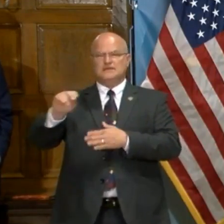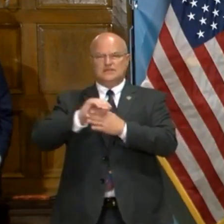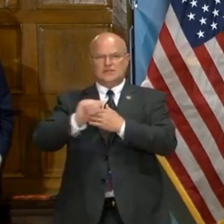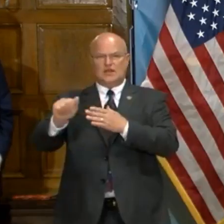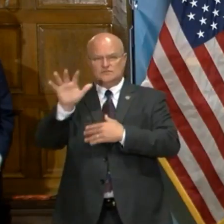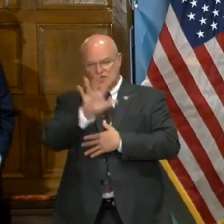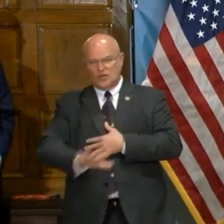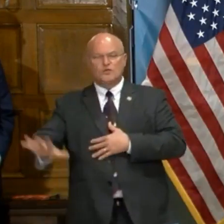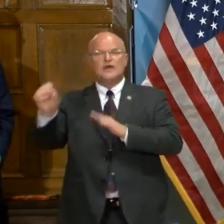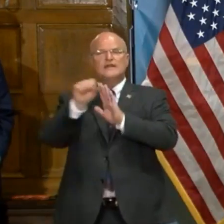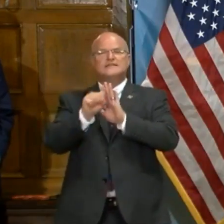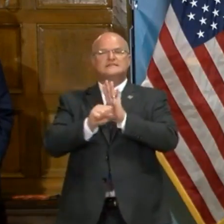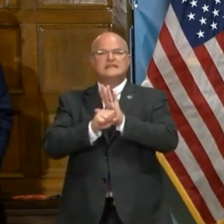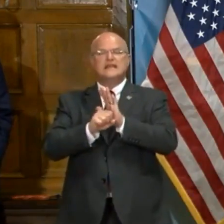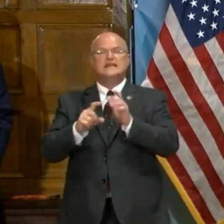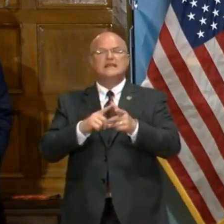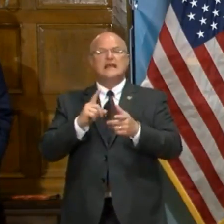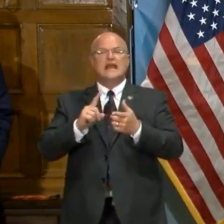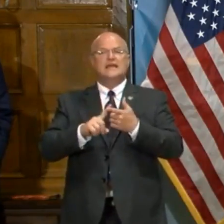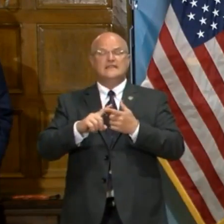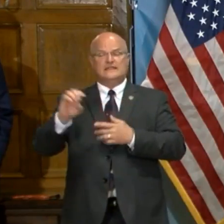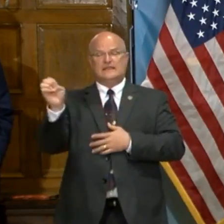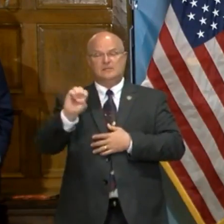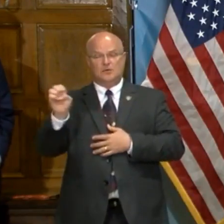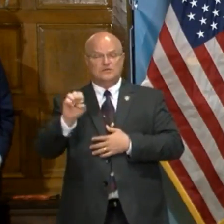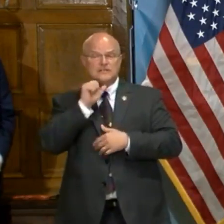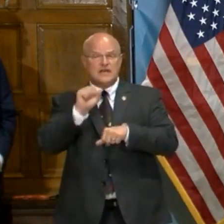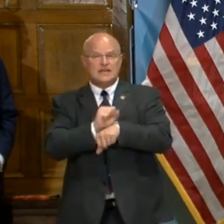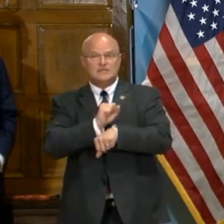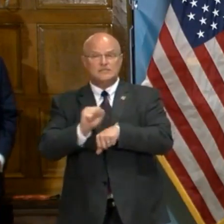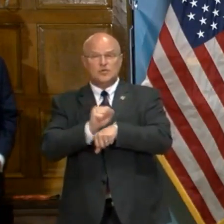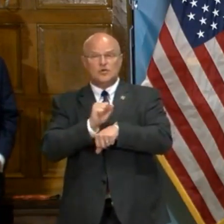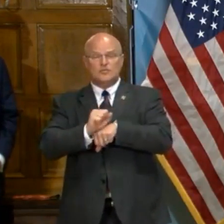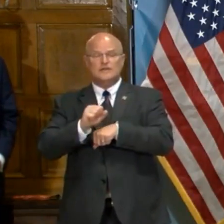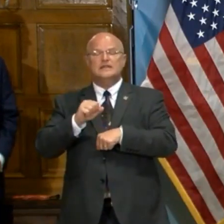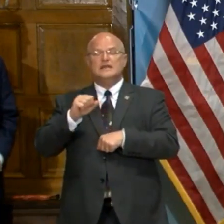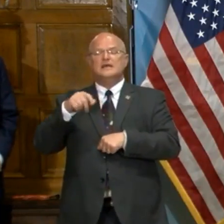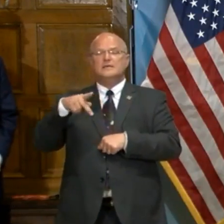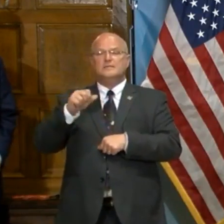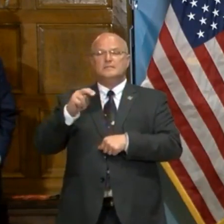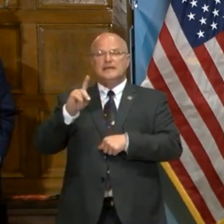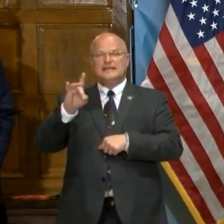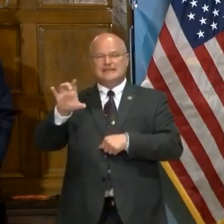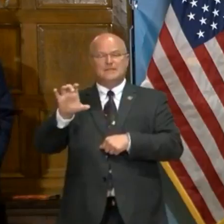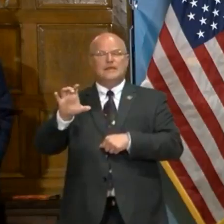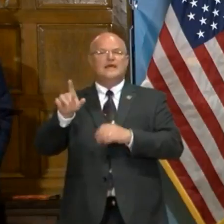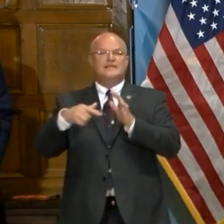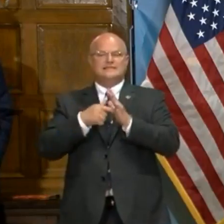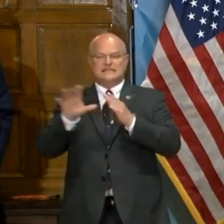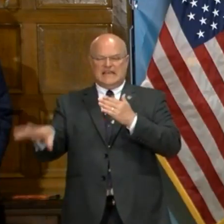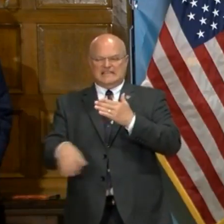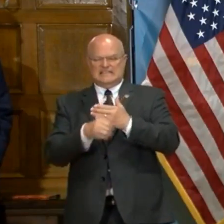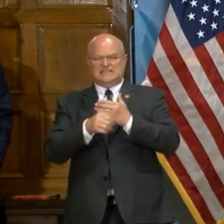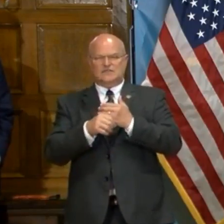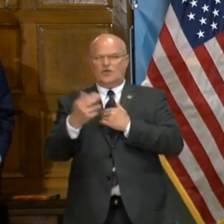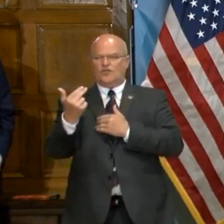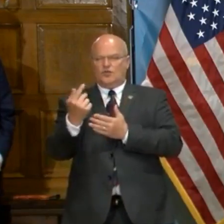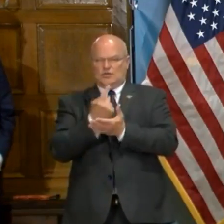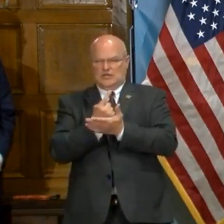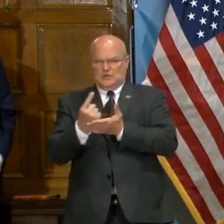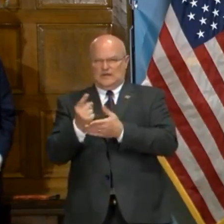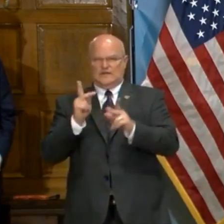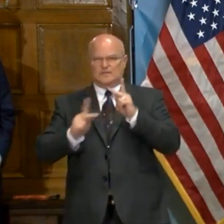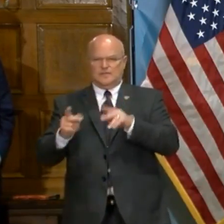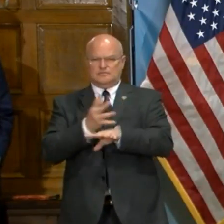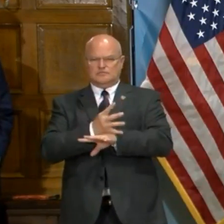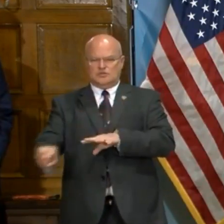throughout the state. And then the pandemic emergency unemployment compensation, again, this was part of the CARES Act. This was the additional 13 weeks for those who